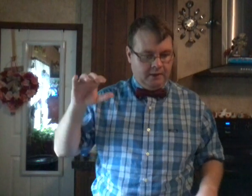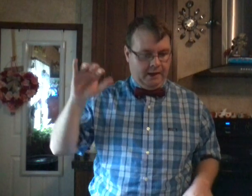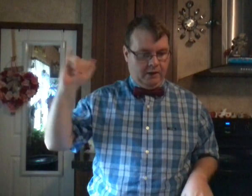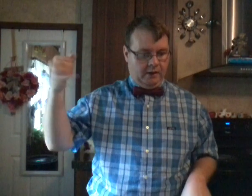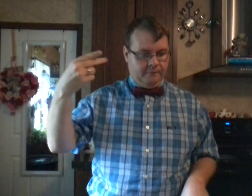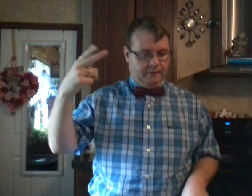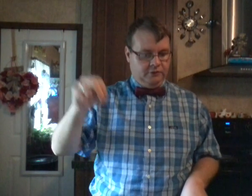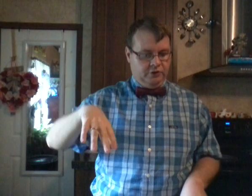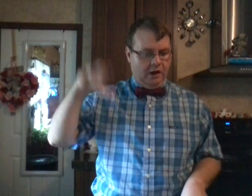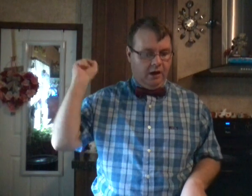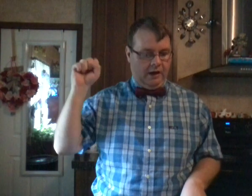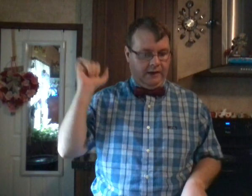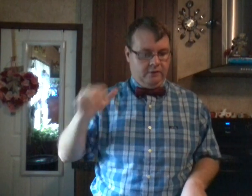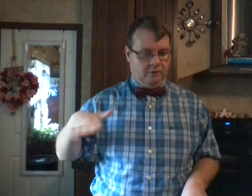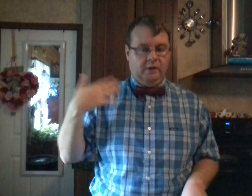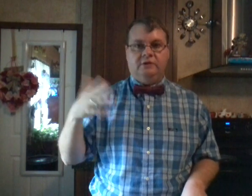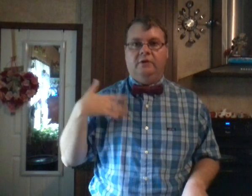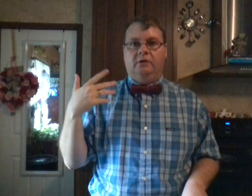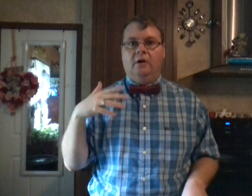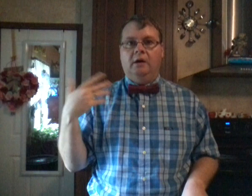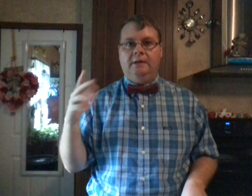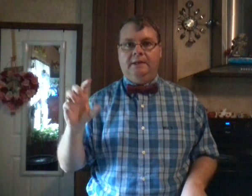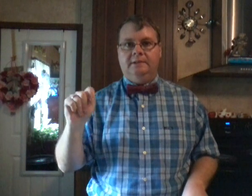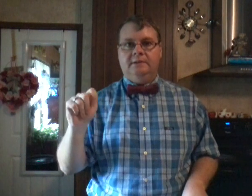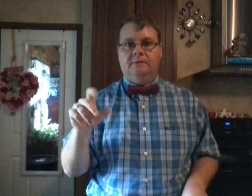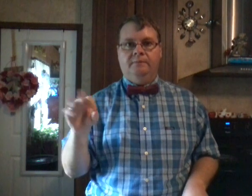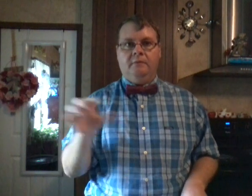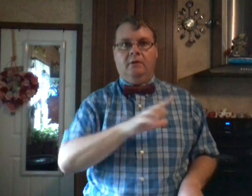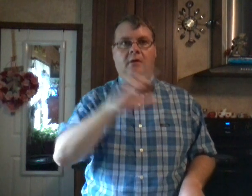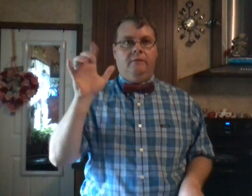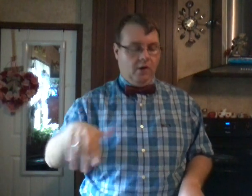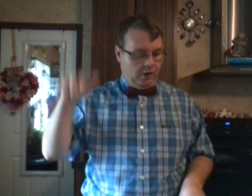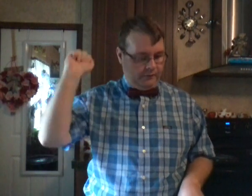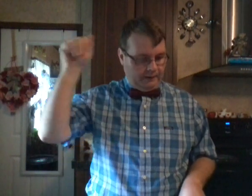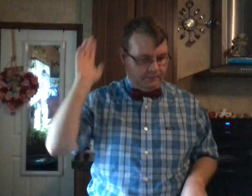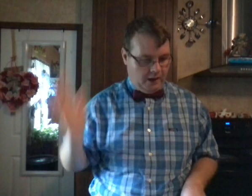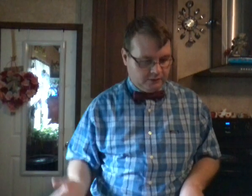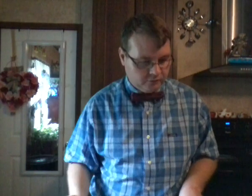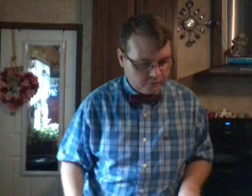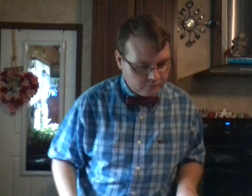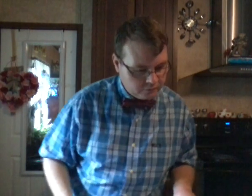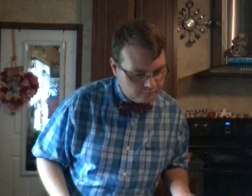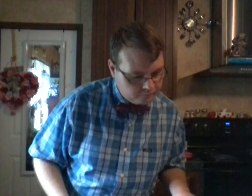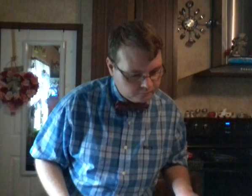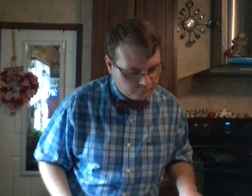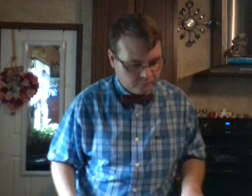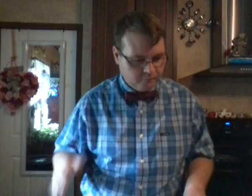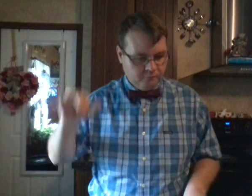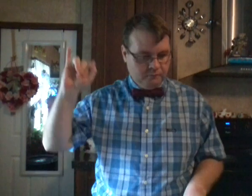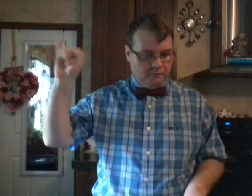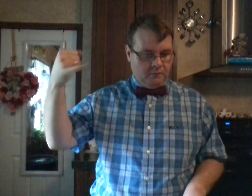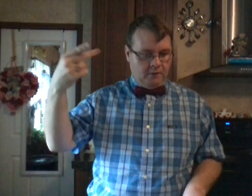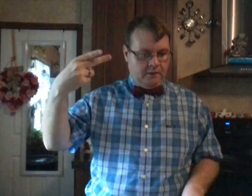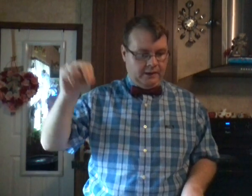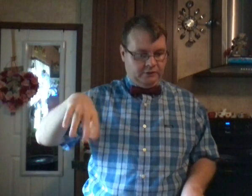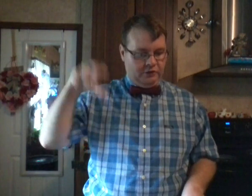And, uh, John was the youngest of all the apostles. And